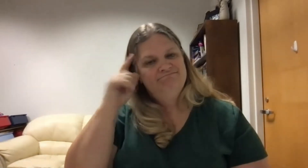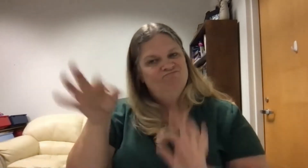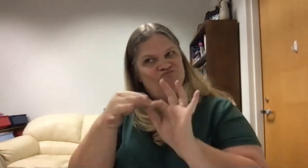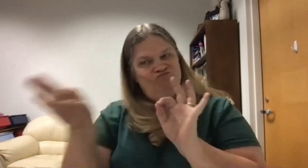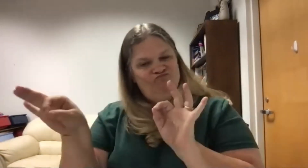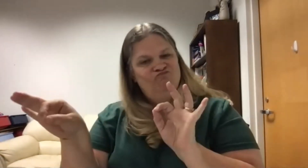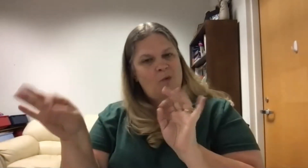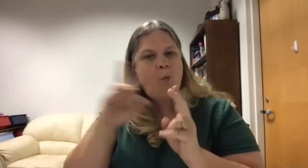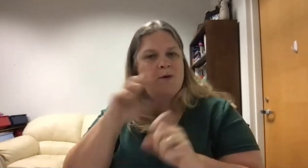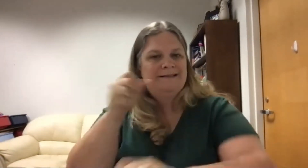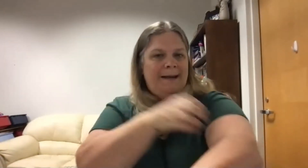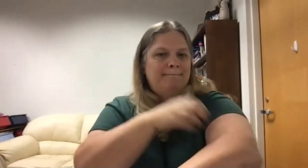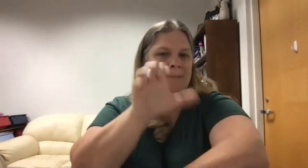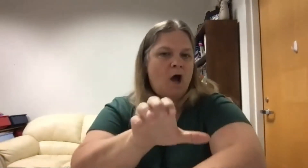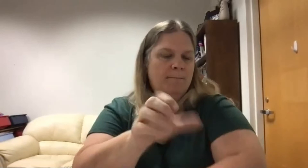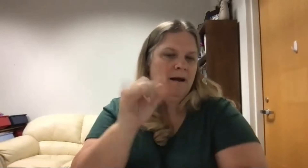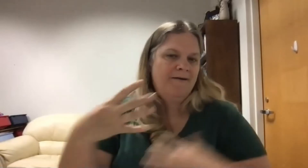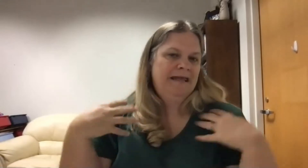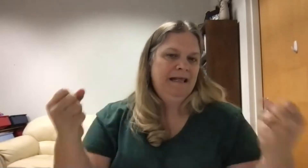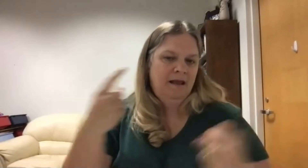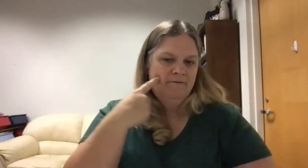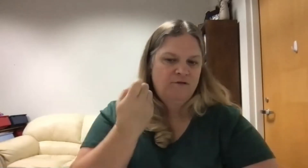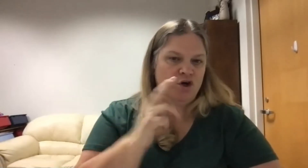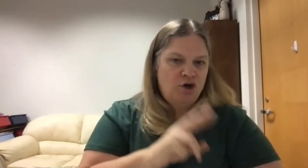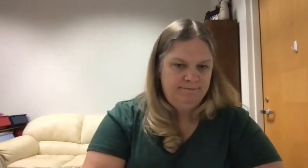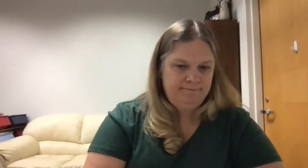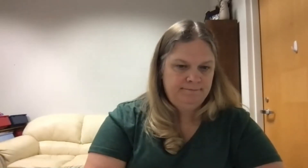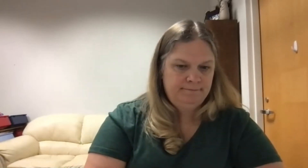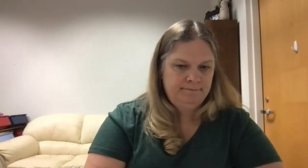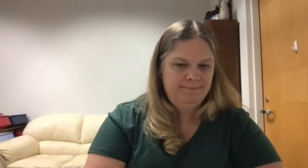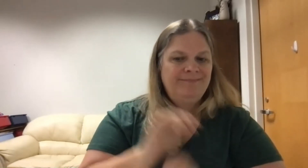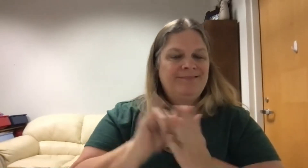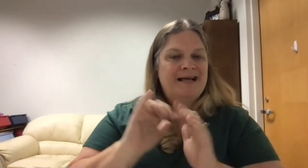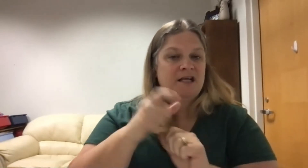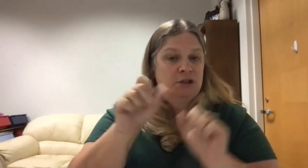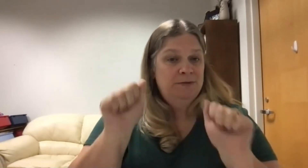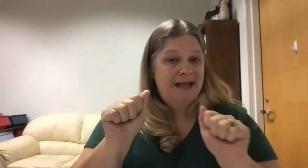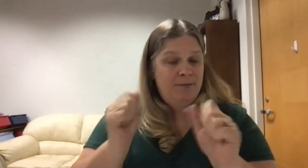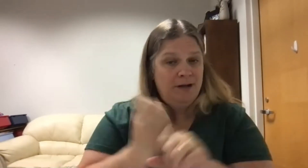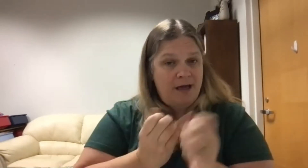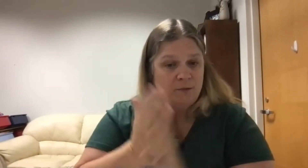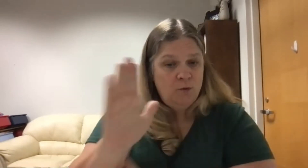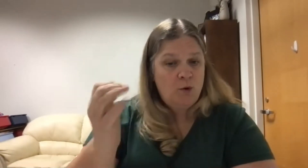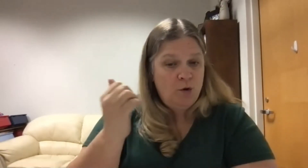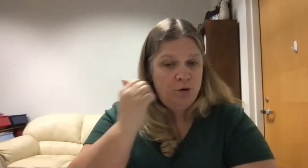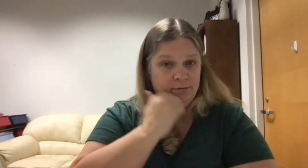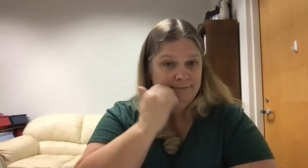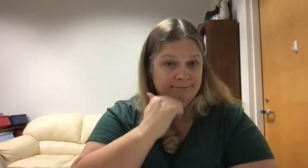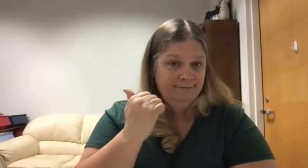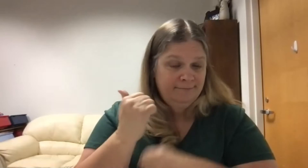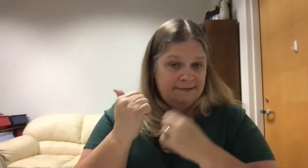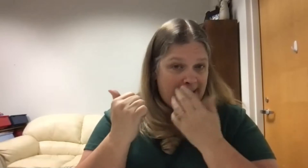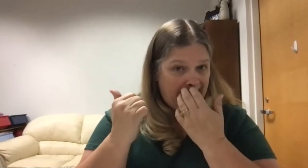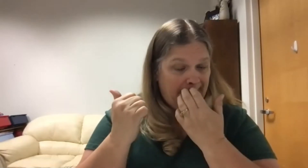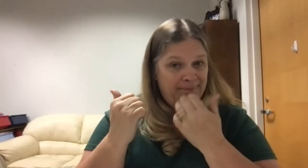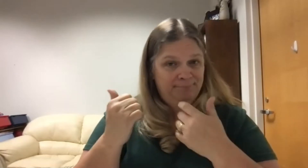Now, that mentality was actually the empowerment of healing for her. That's how she was able to